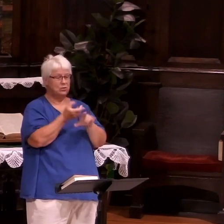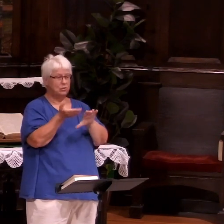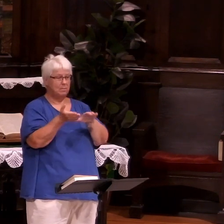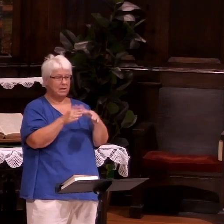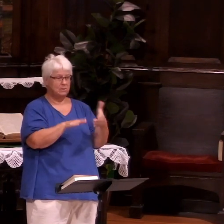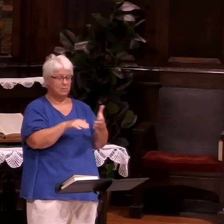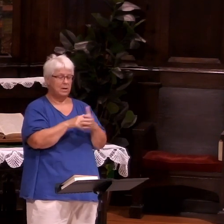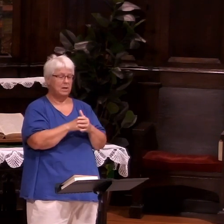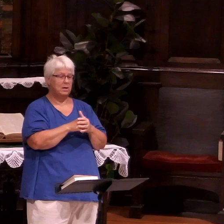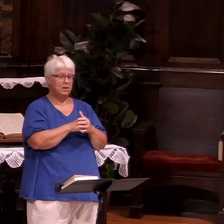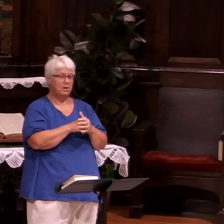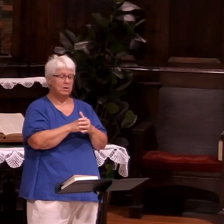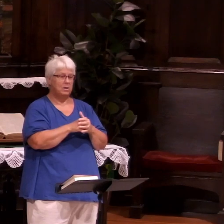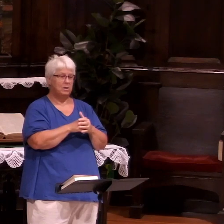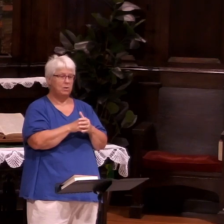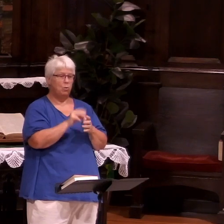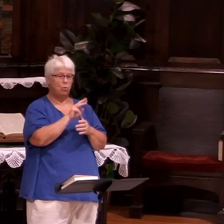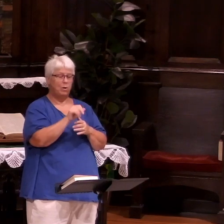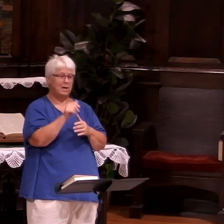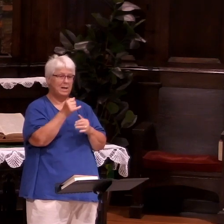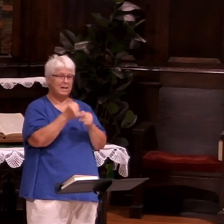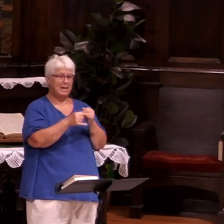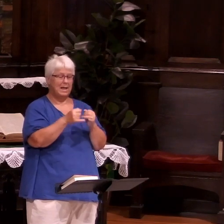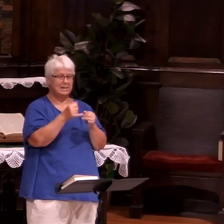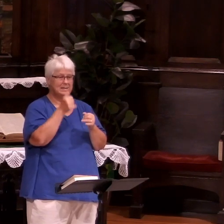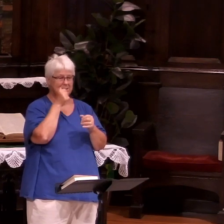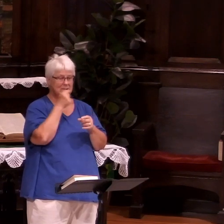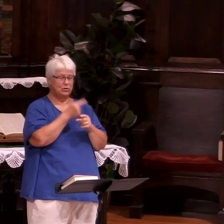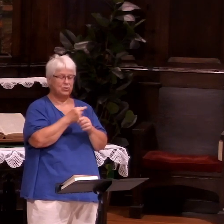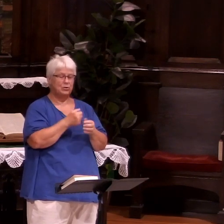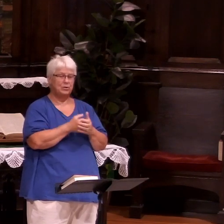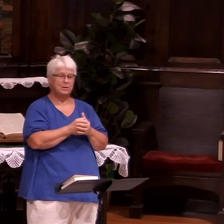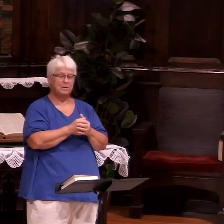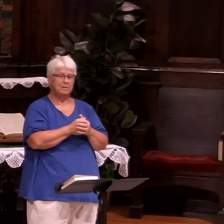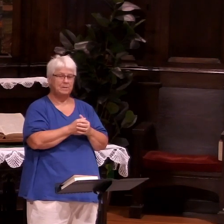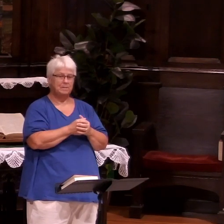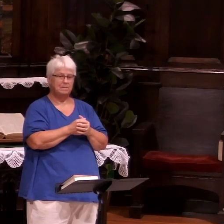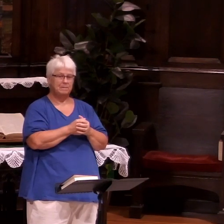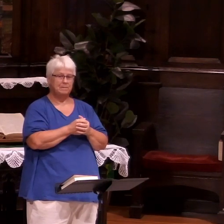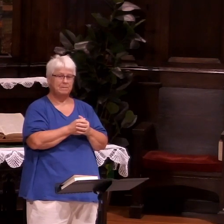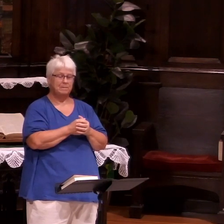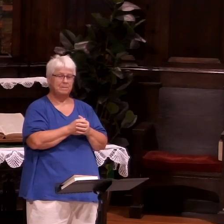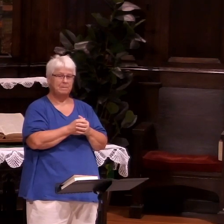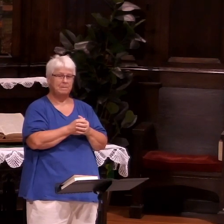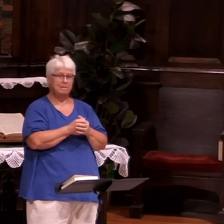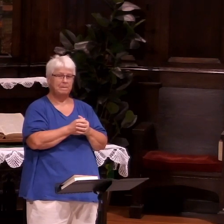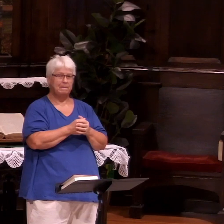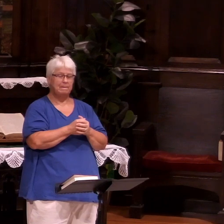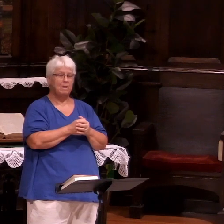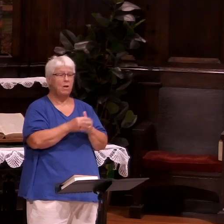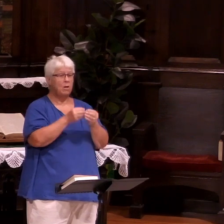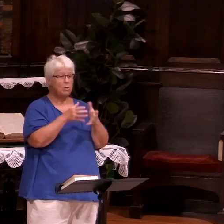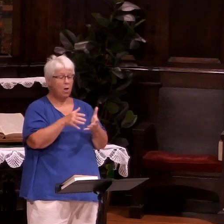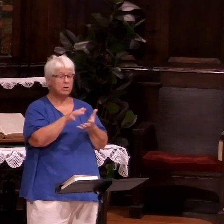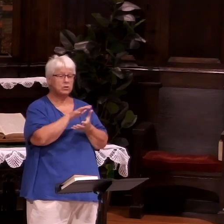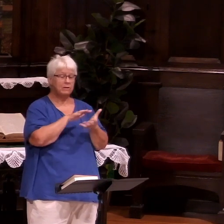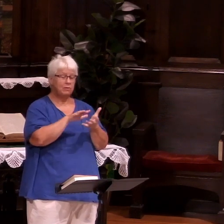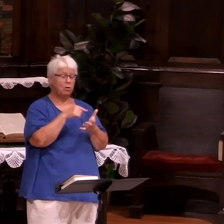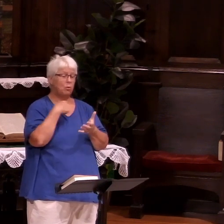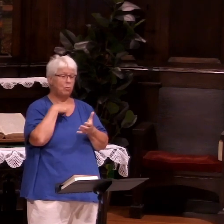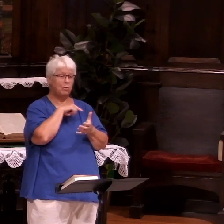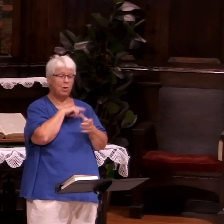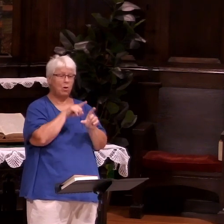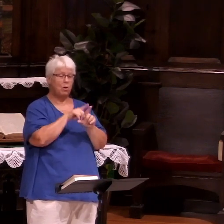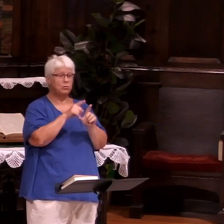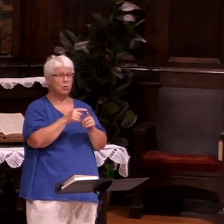sister-in-law, her late husband Woody's last sibling. God, in the midst of loss and confusion, we